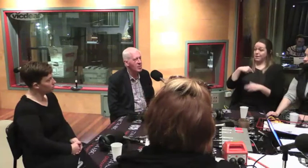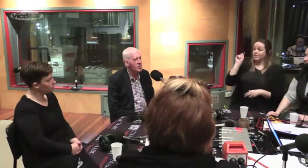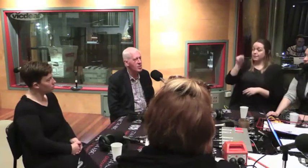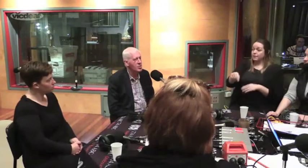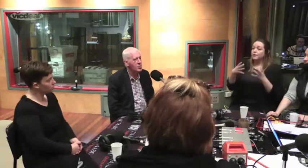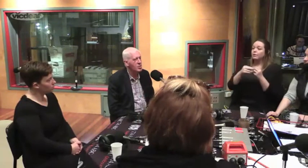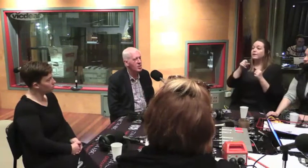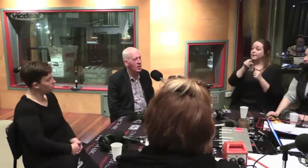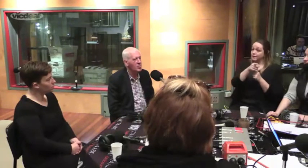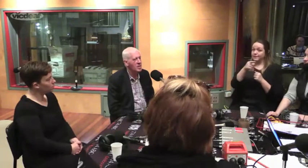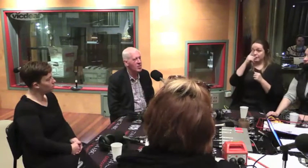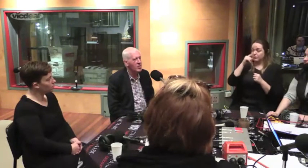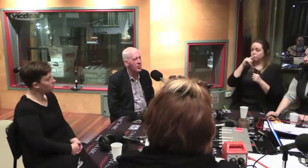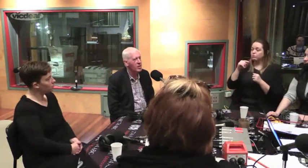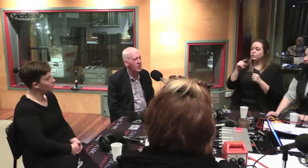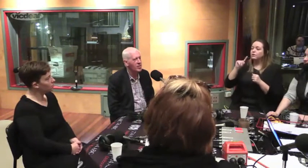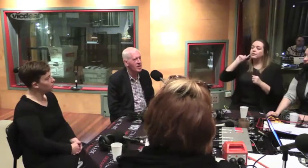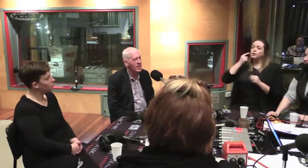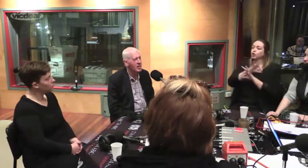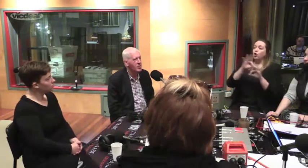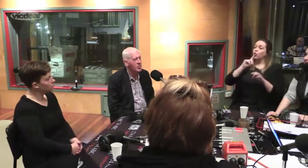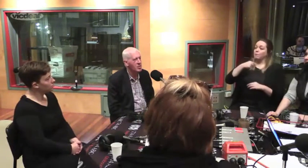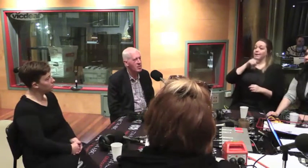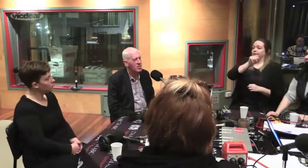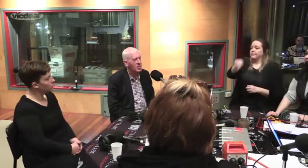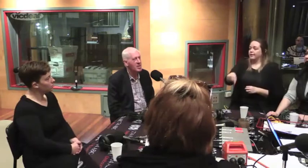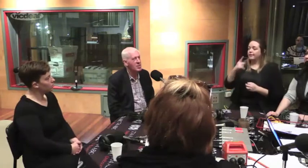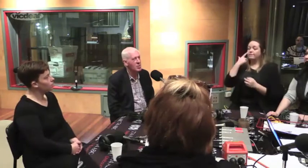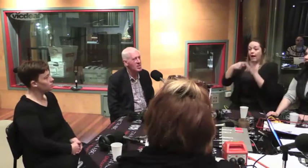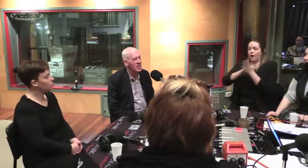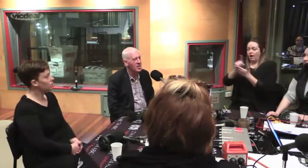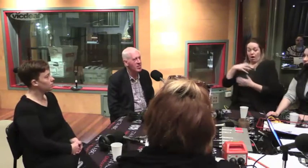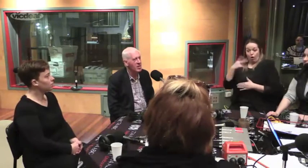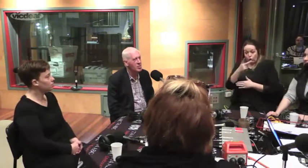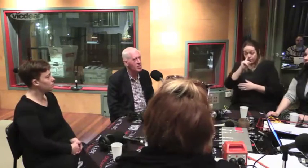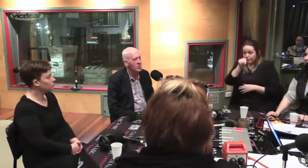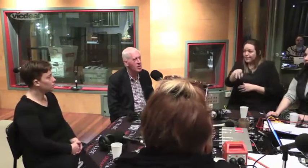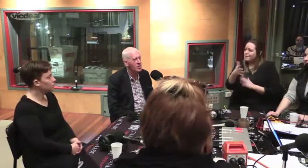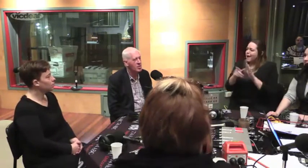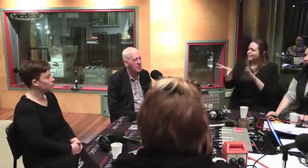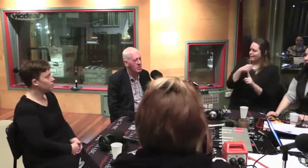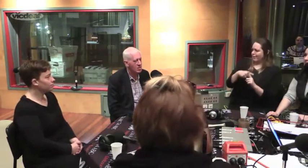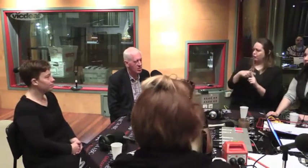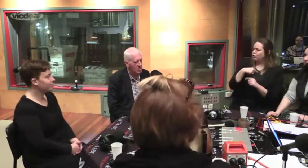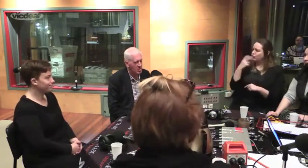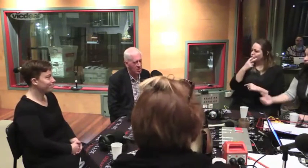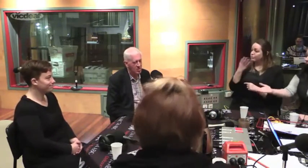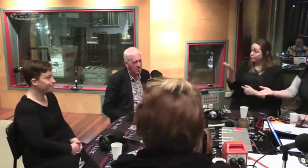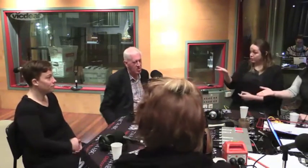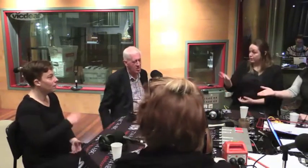clearly chose to not let me know that they were there. I found out later on. Mm-hmm. I think that's really taking advantage of a situation. Jen?